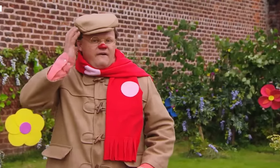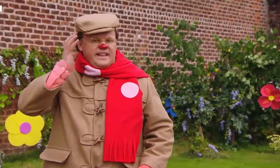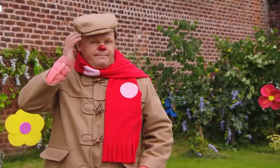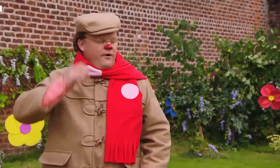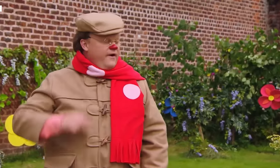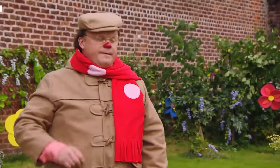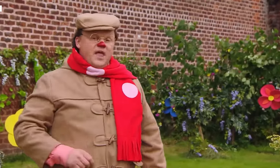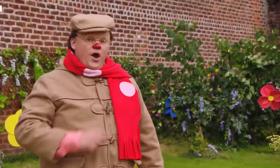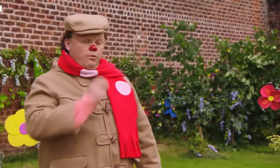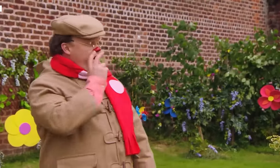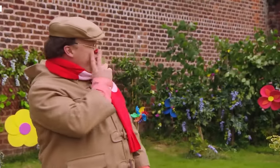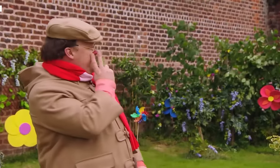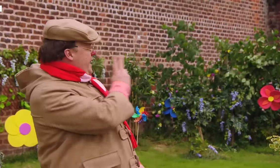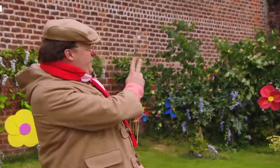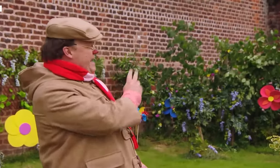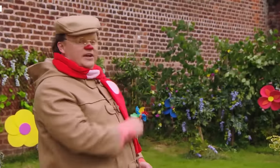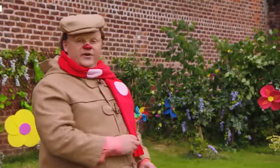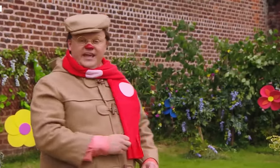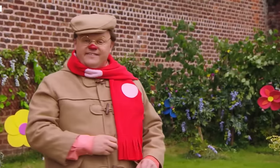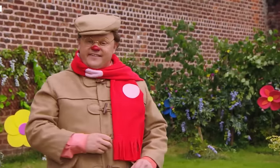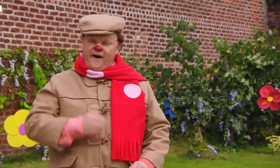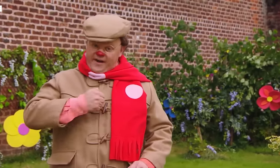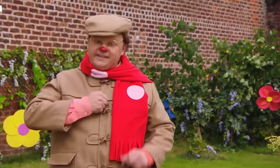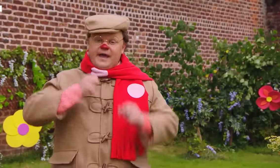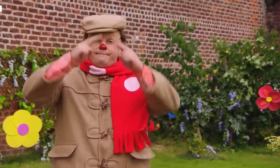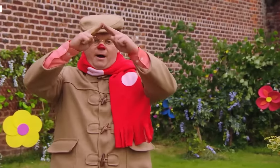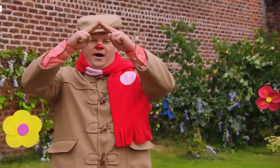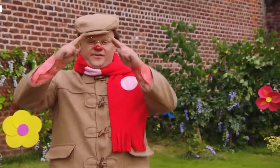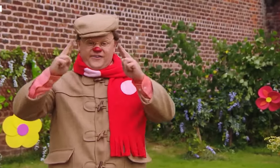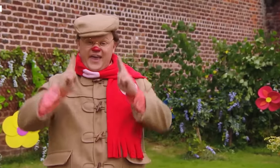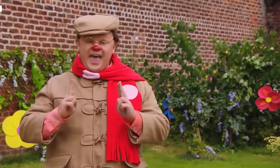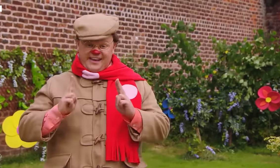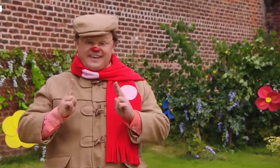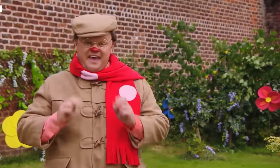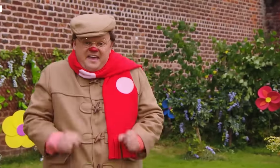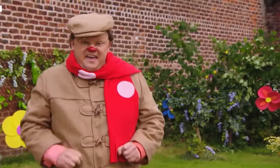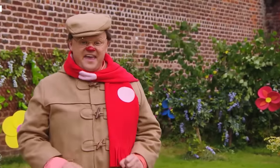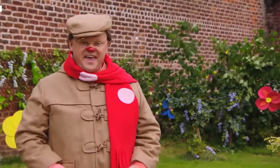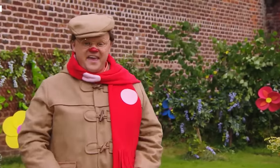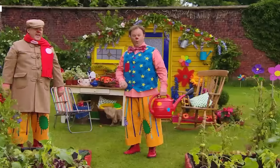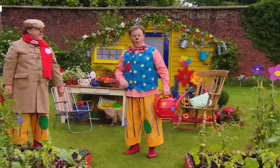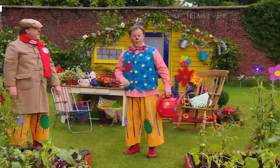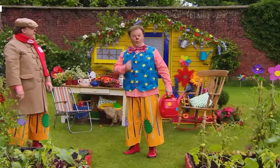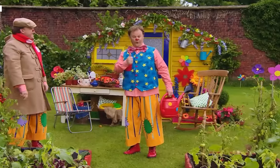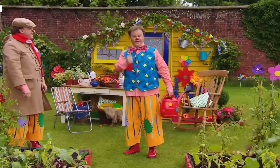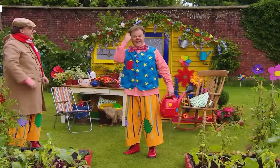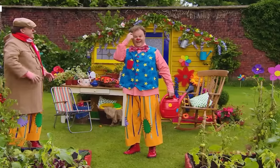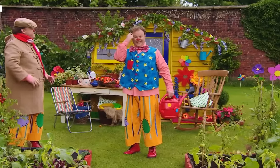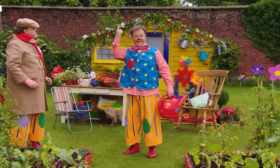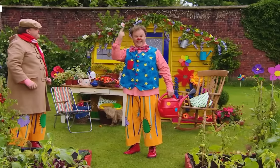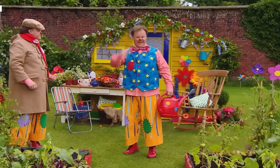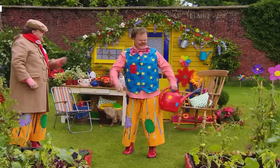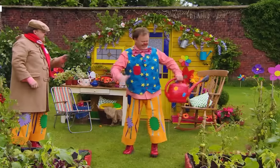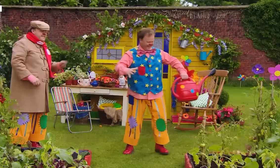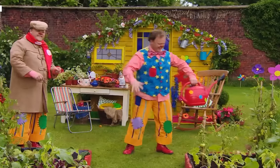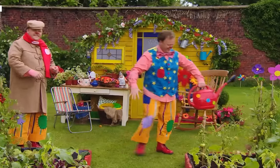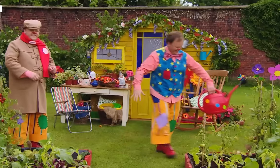the boy. Why don't you go and have a look inside my shed? Ooh, good idea!